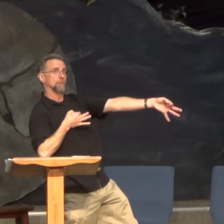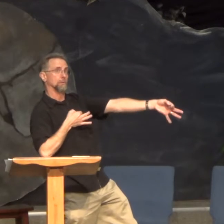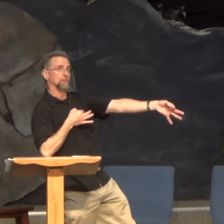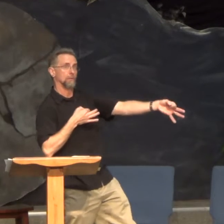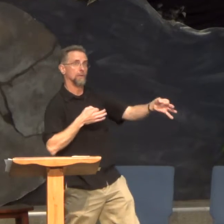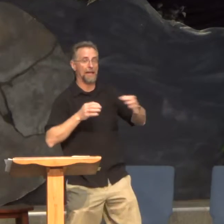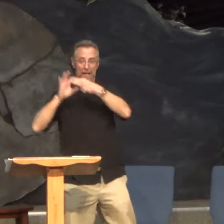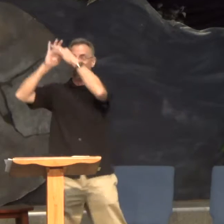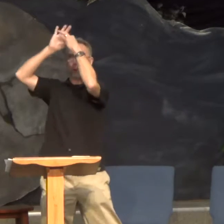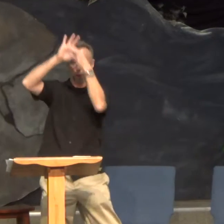in our place.